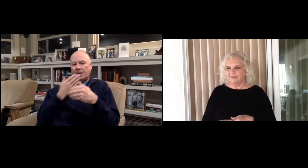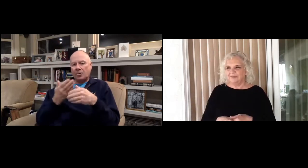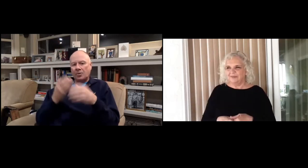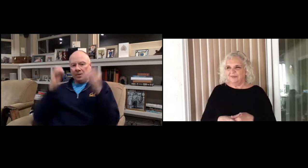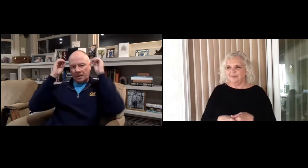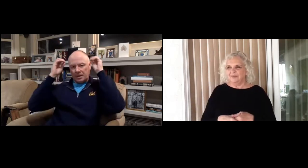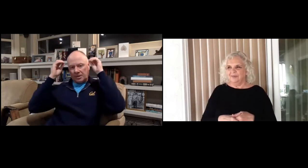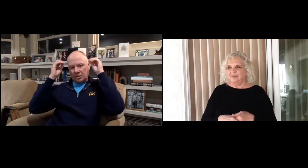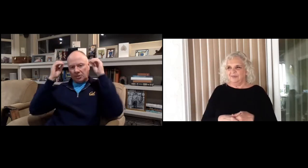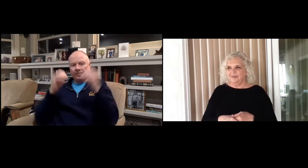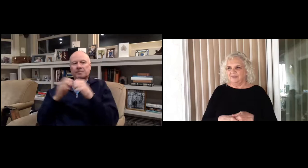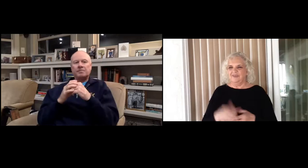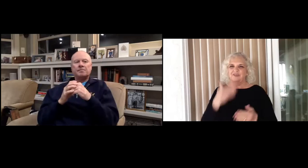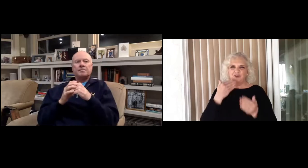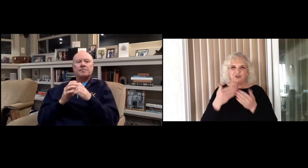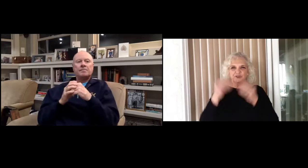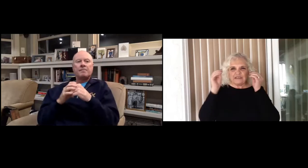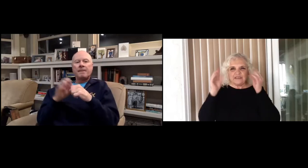a good teacher,